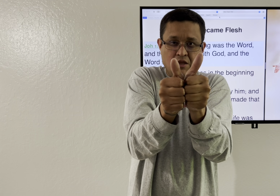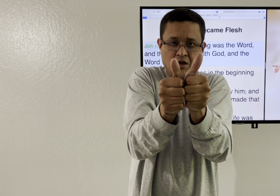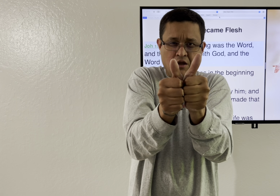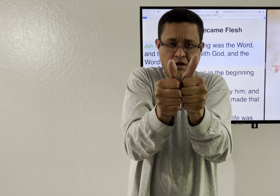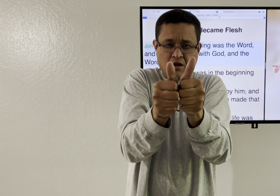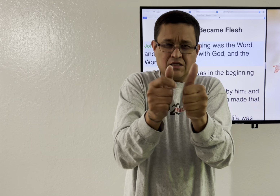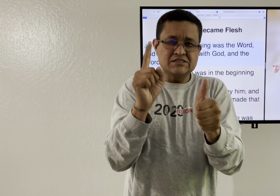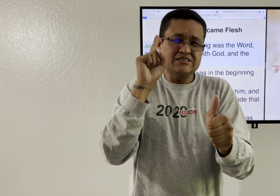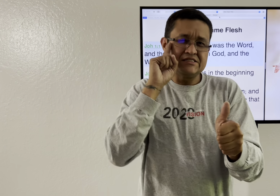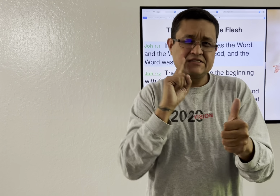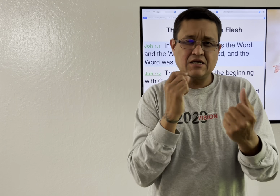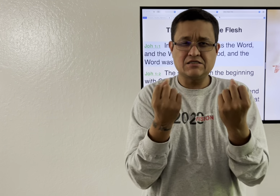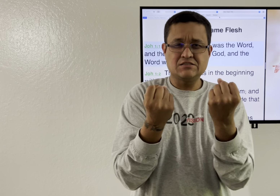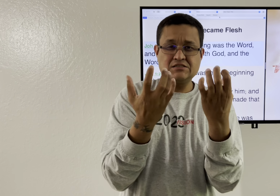And some people think they're separate.